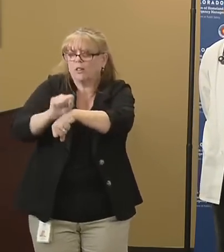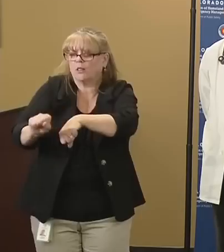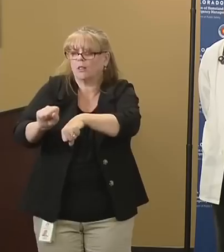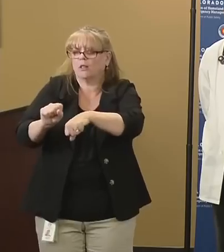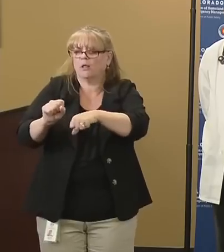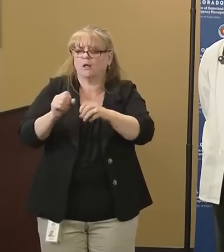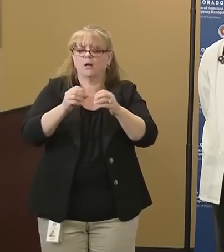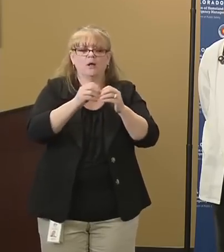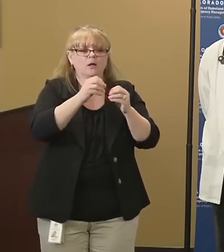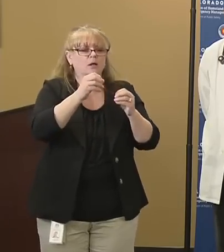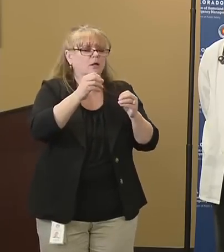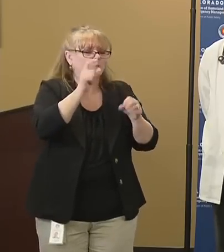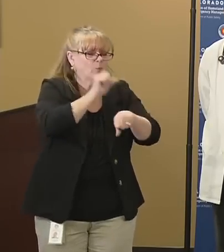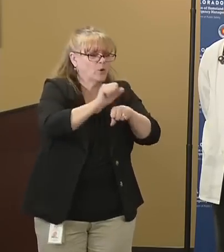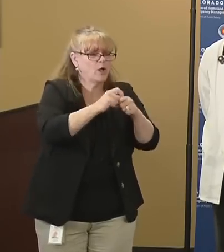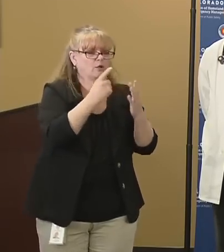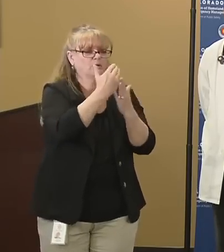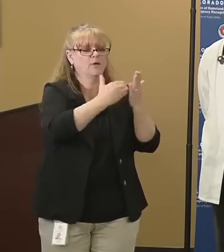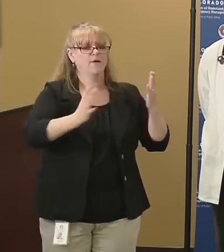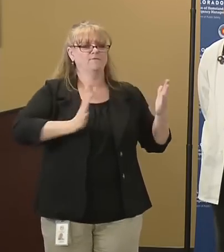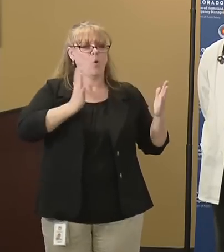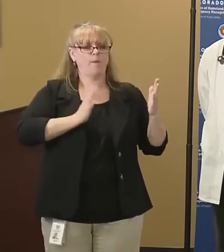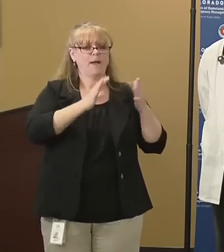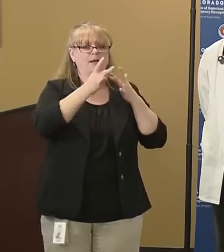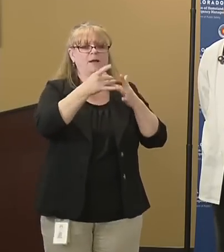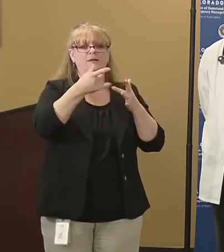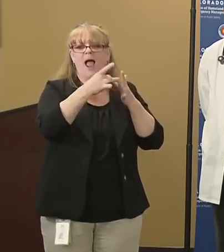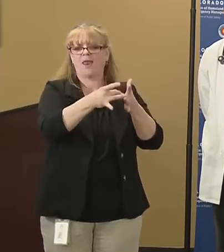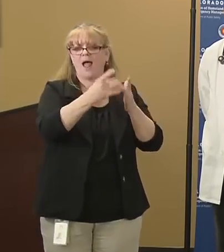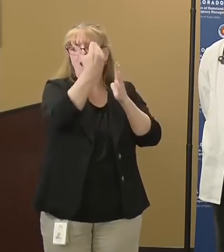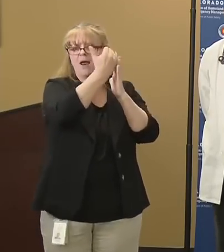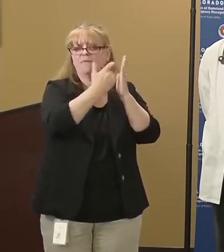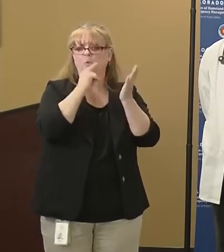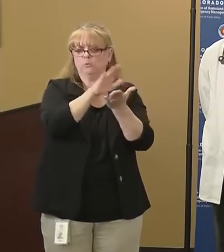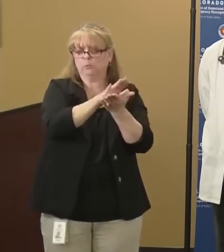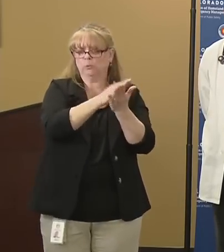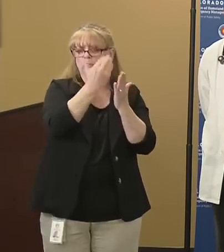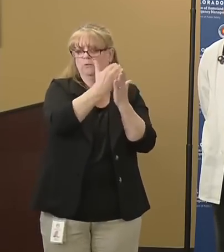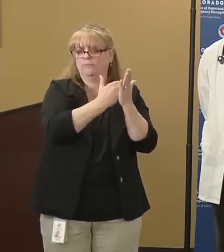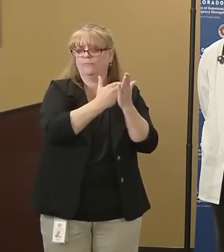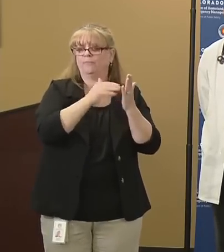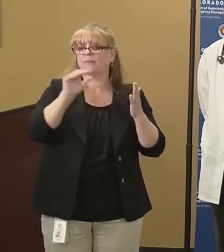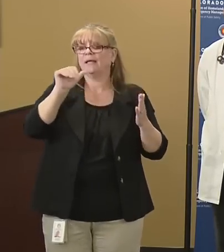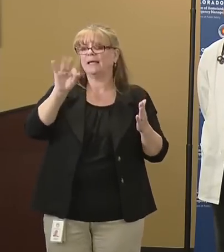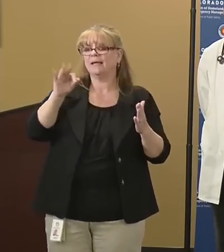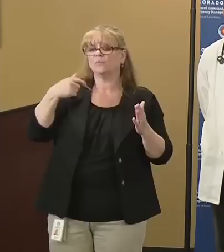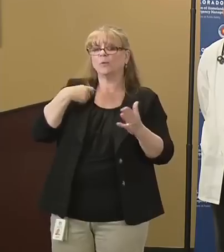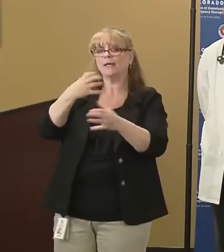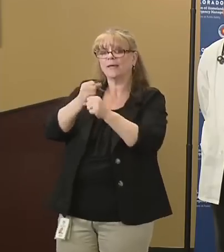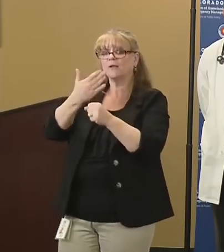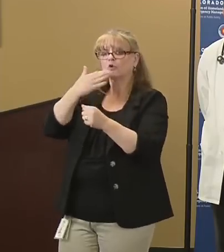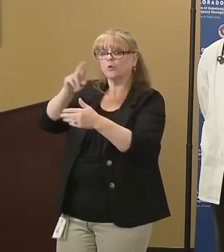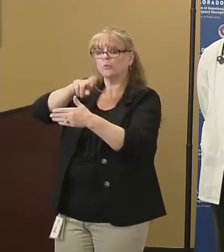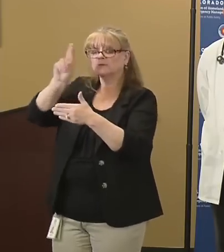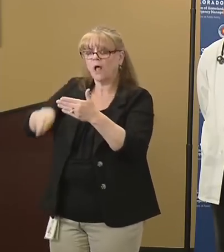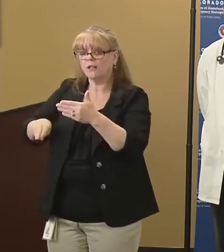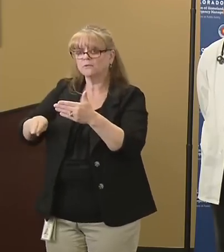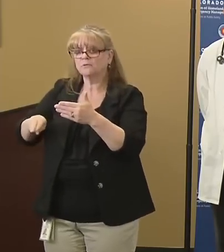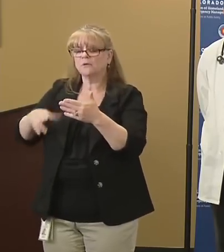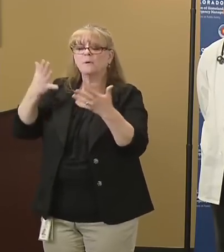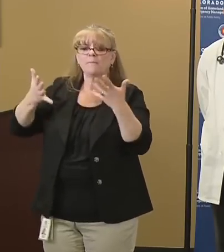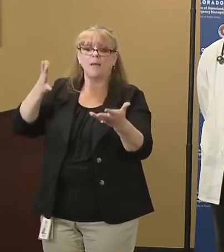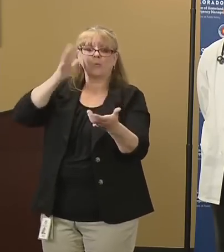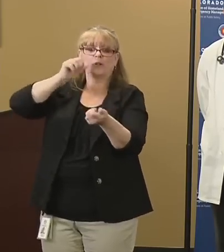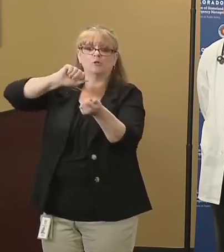that's the case, unless there's some positive news that allows us to move in a different direction. In person? Both still on the R